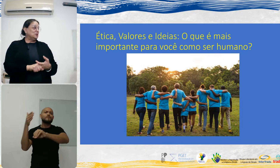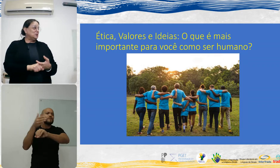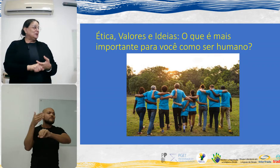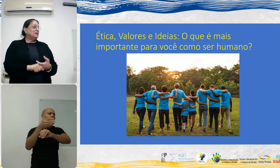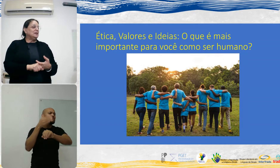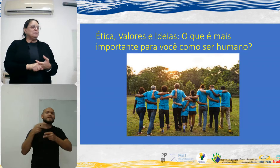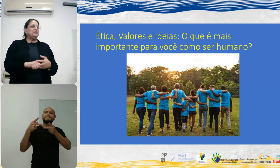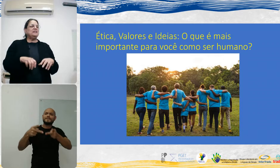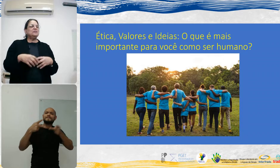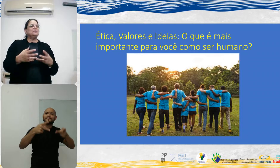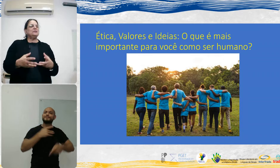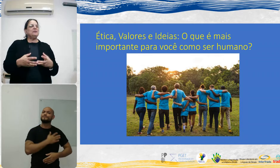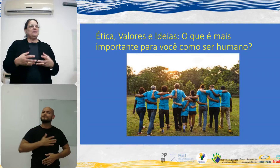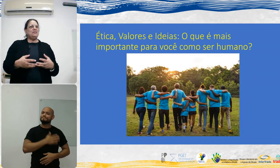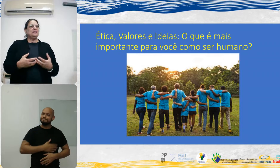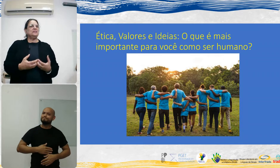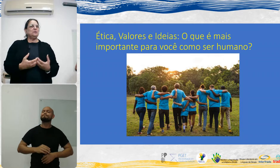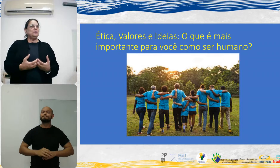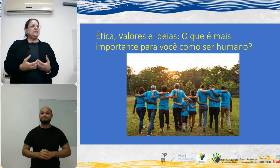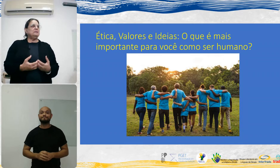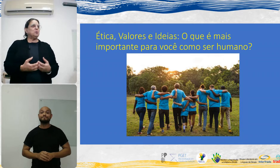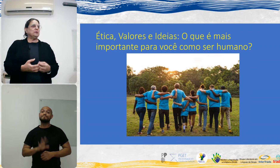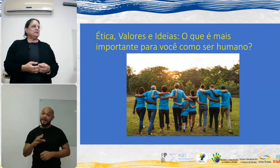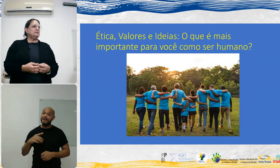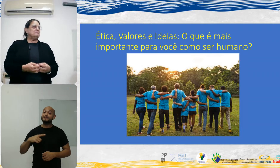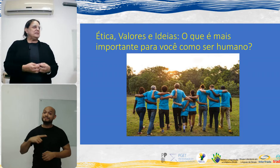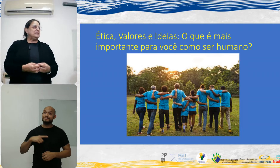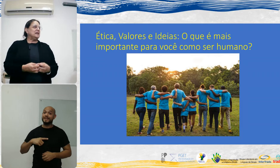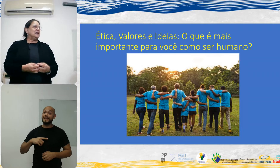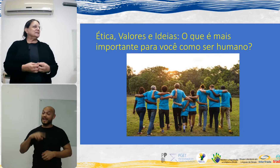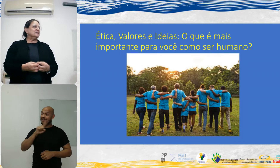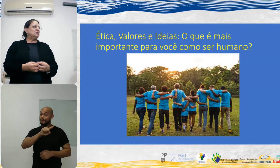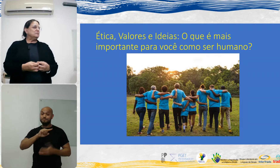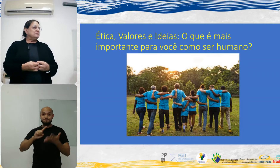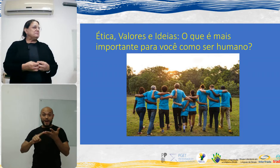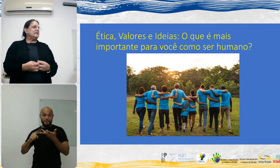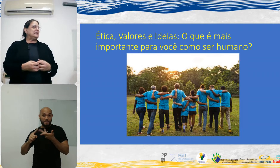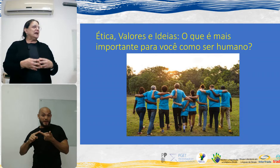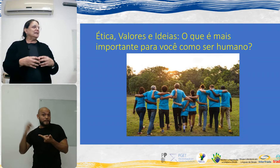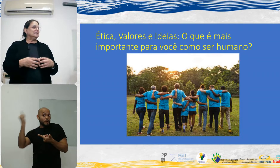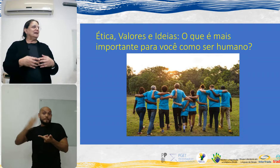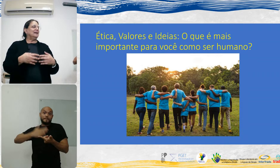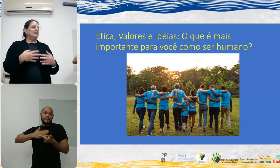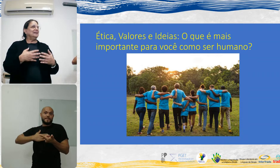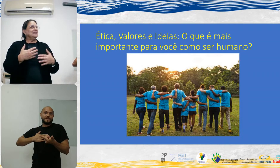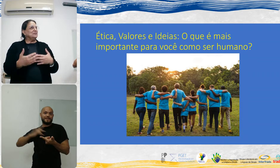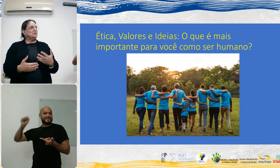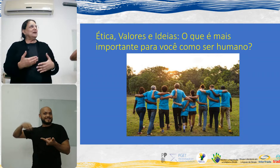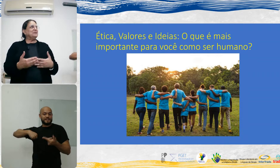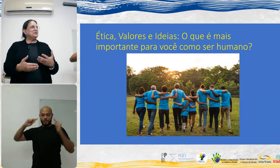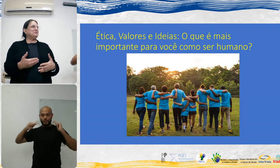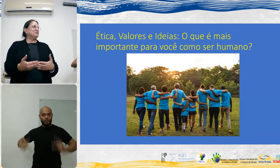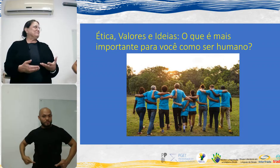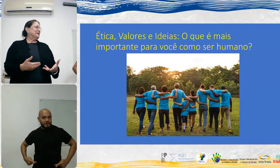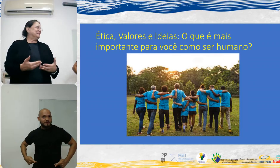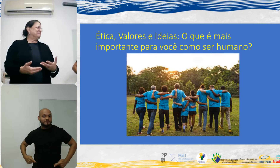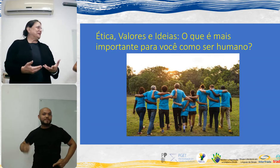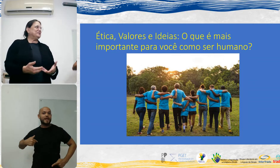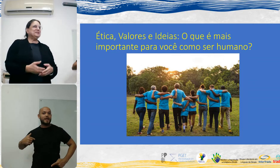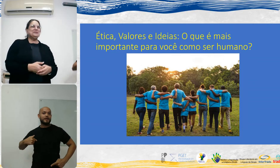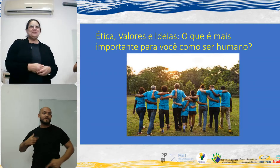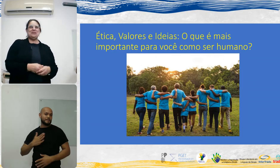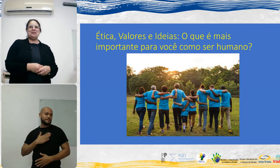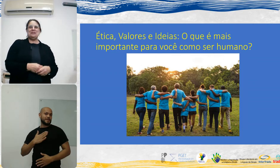to go. But these are some of the things that are really important to me as a human being as I travel through